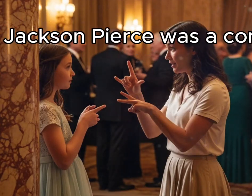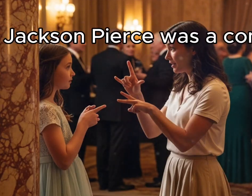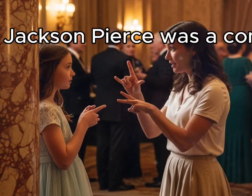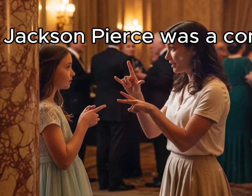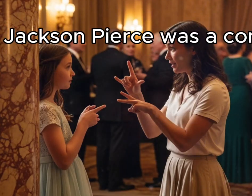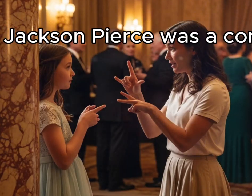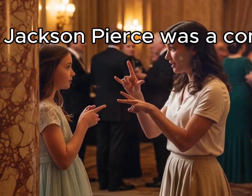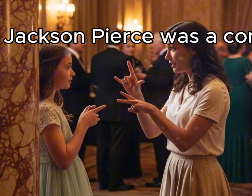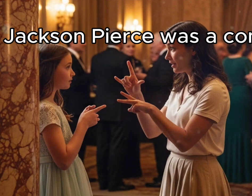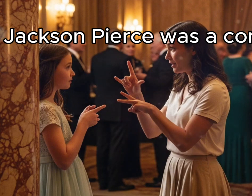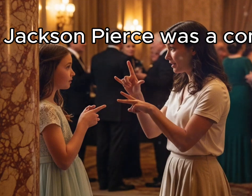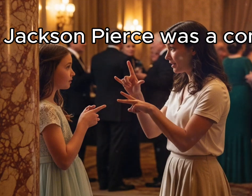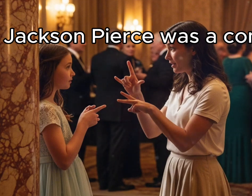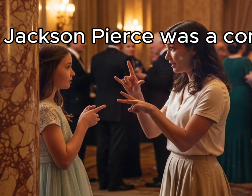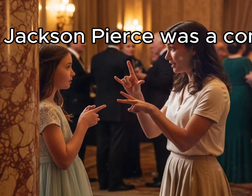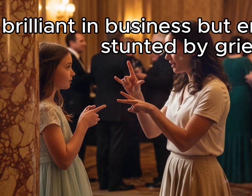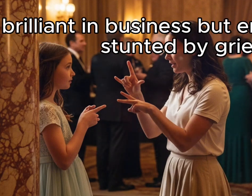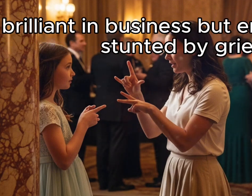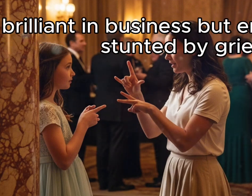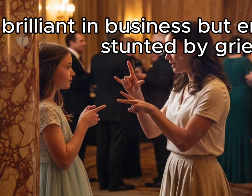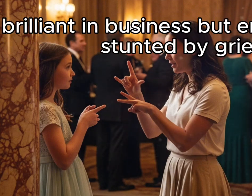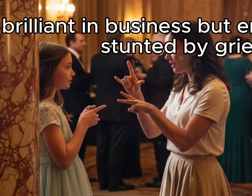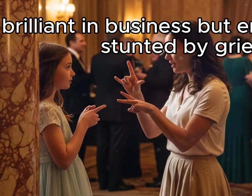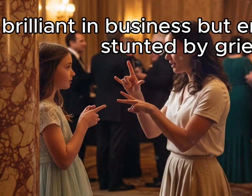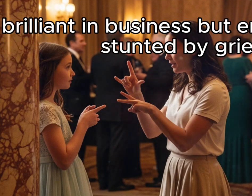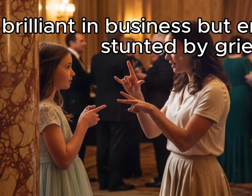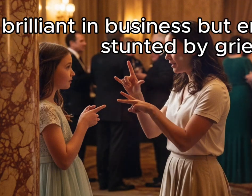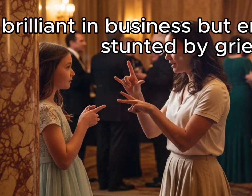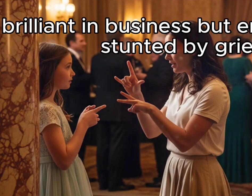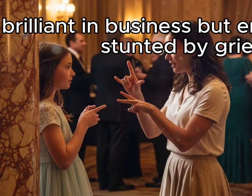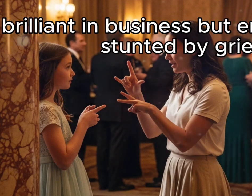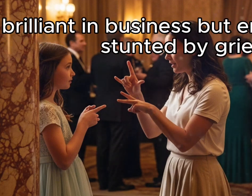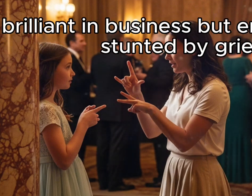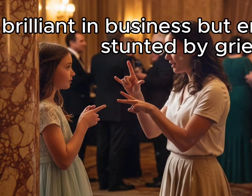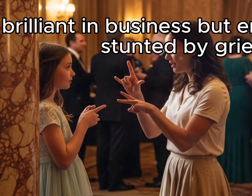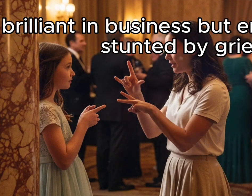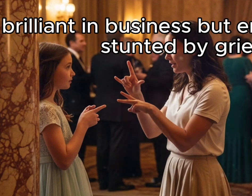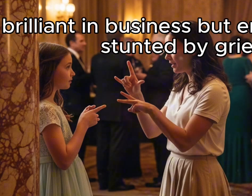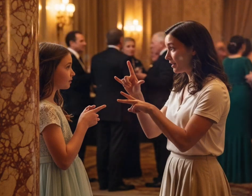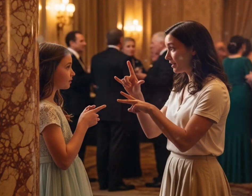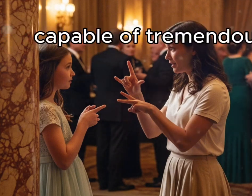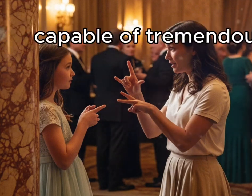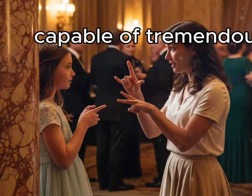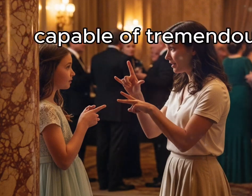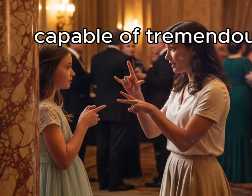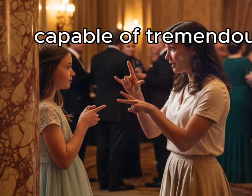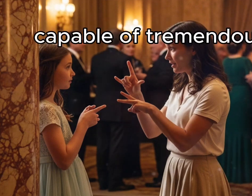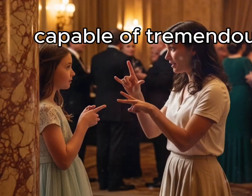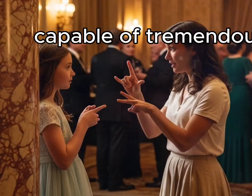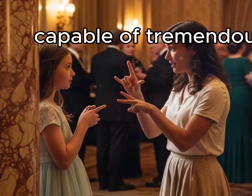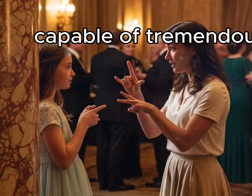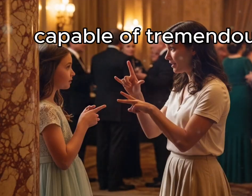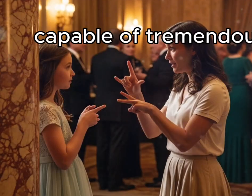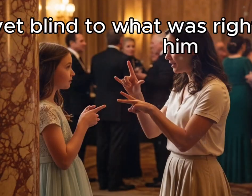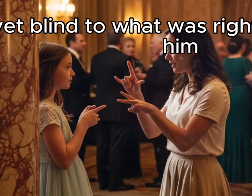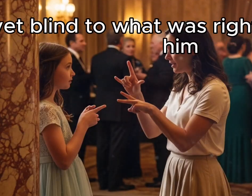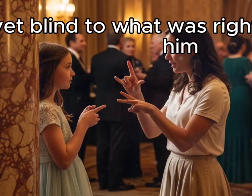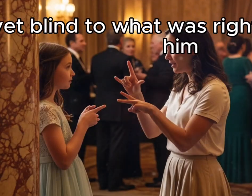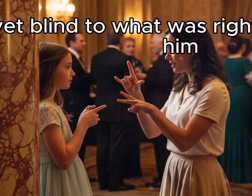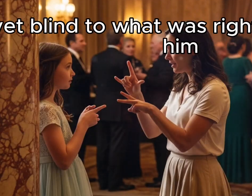Jackson Pierce was a complex man, brilliant in business but emotionally stunted by grief, capable of tremendous focus yet blind to what